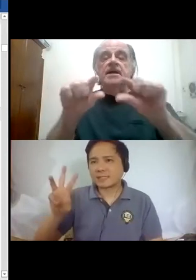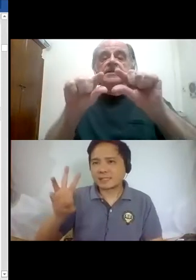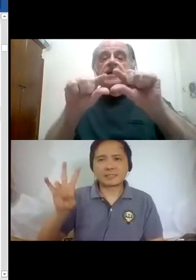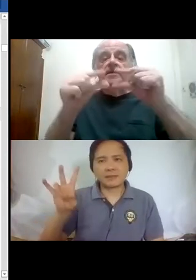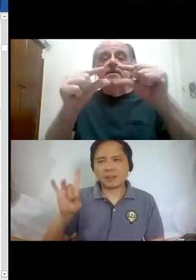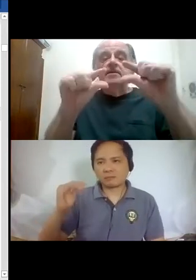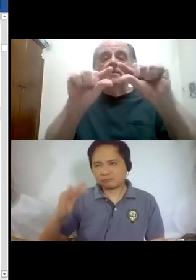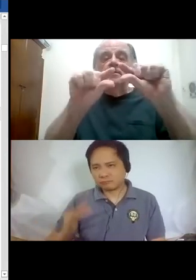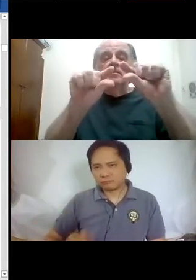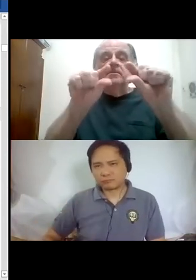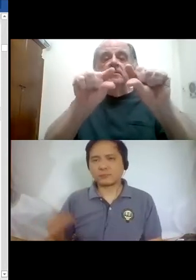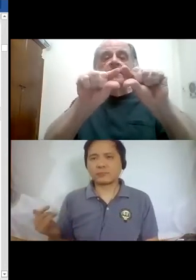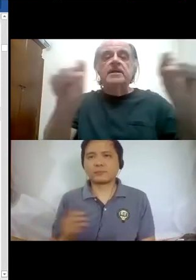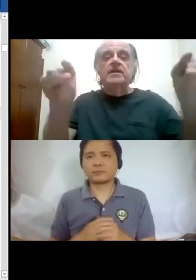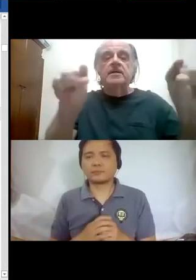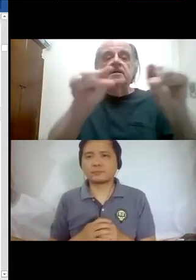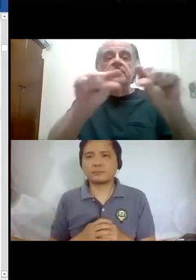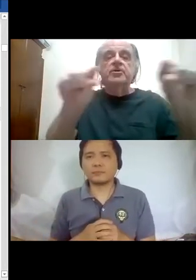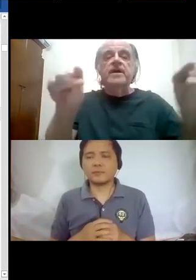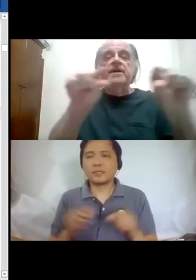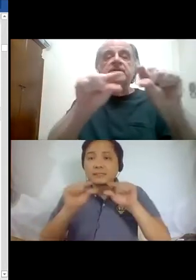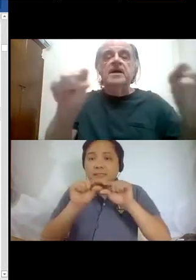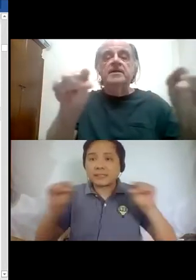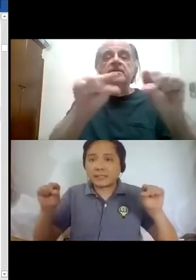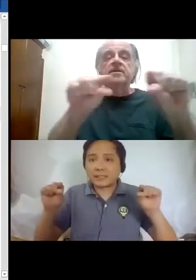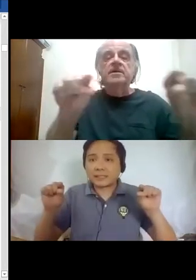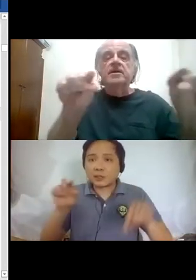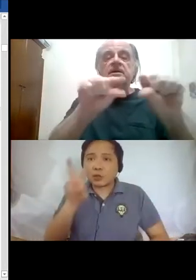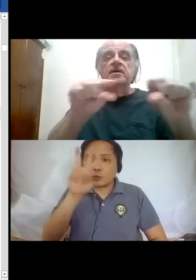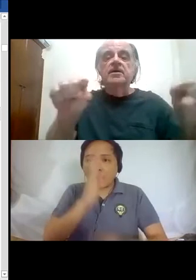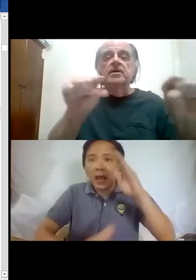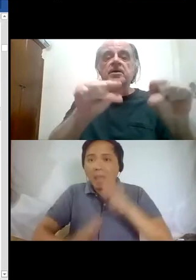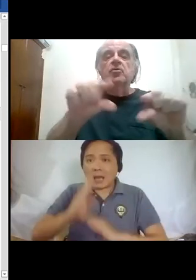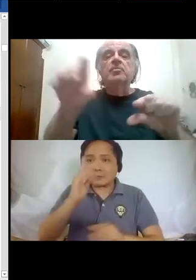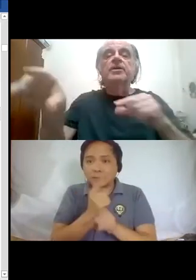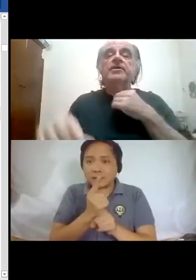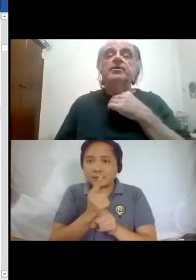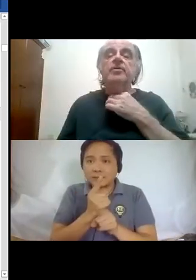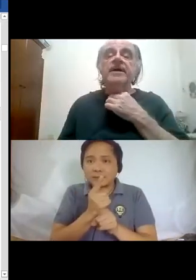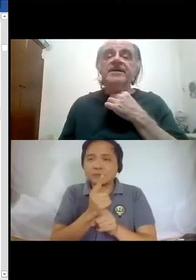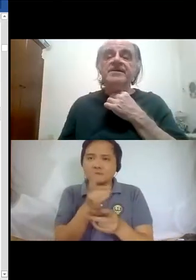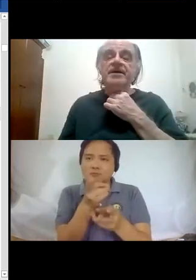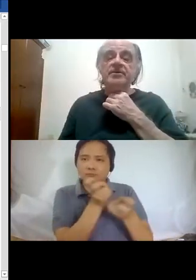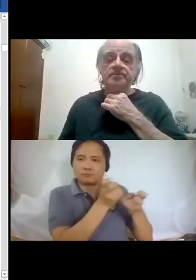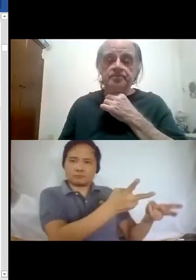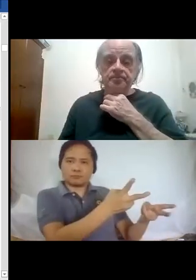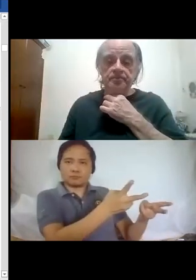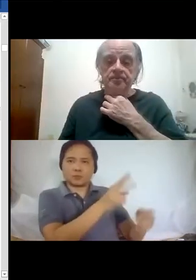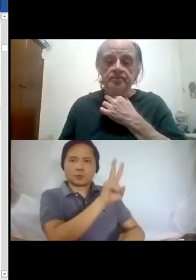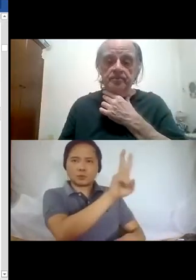And signs like stick, two-handed signs, you will put in the two-handed